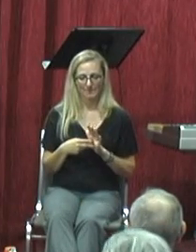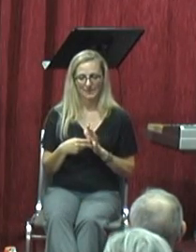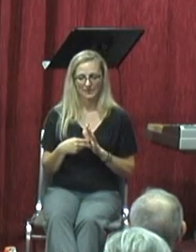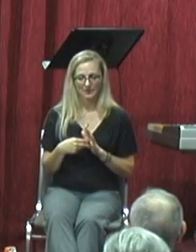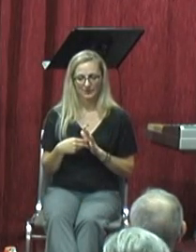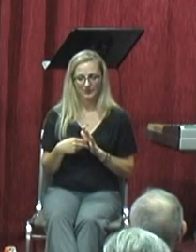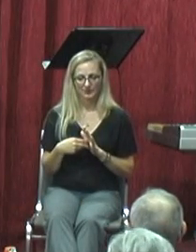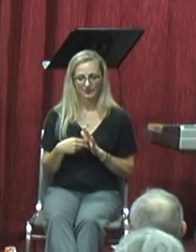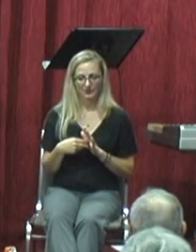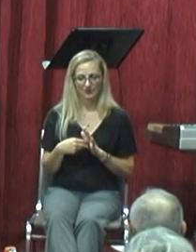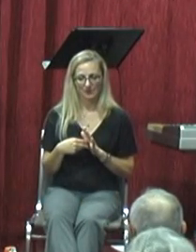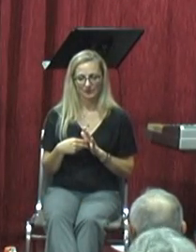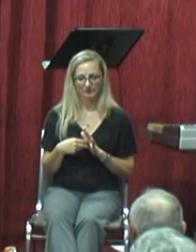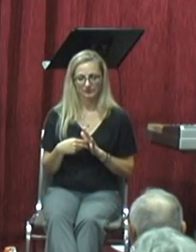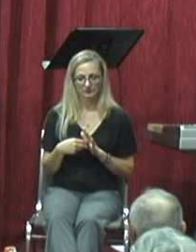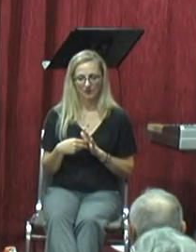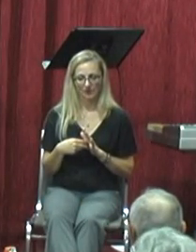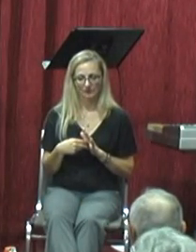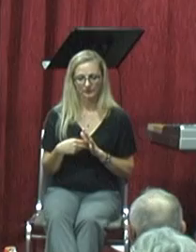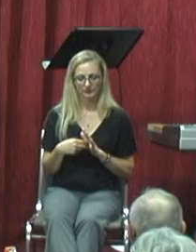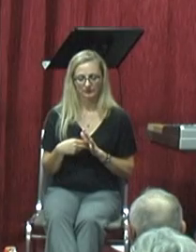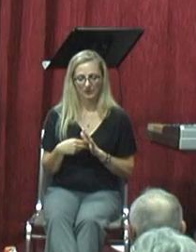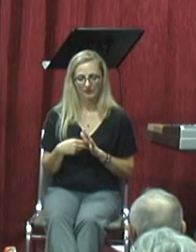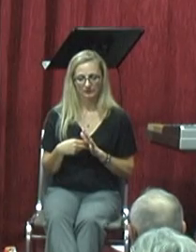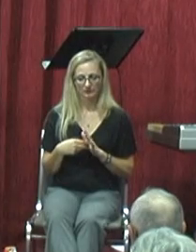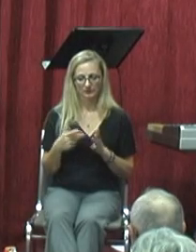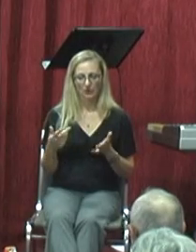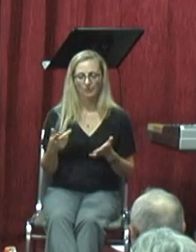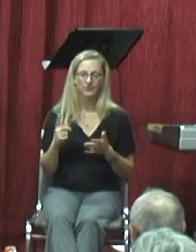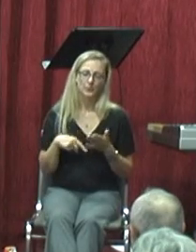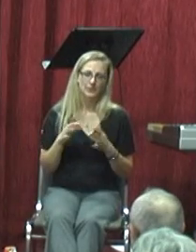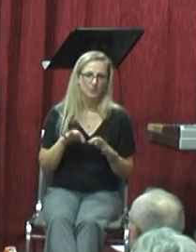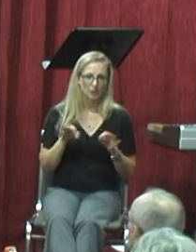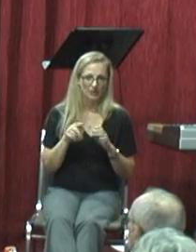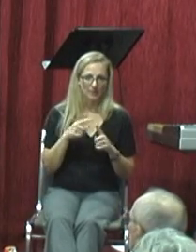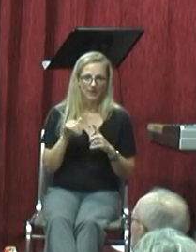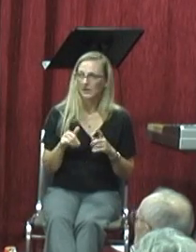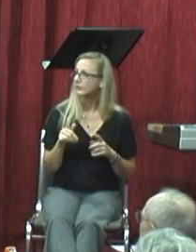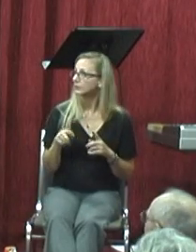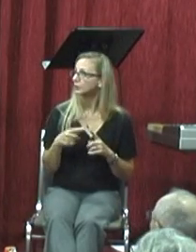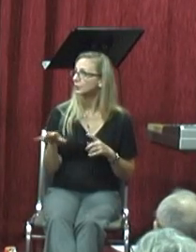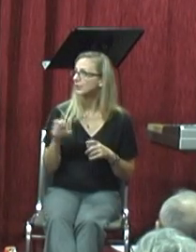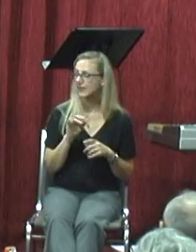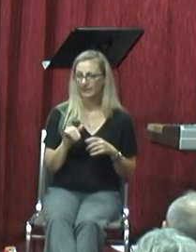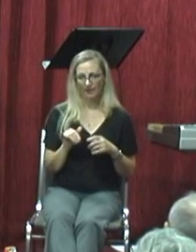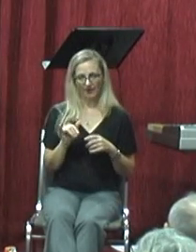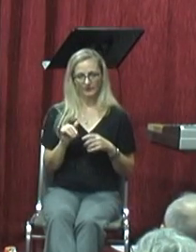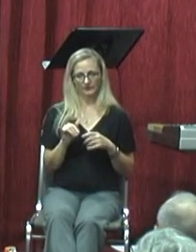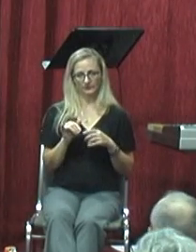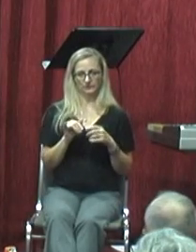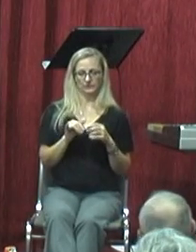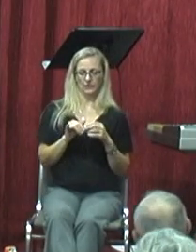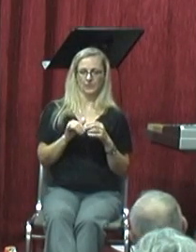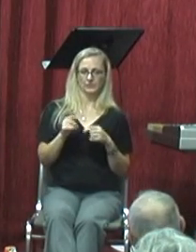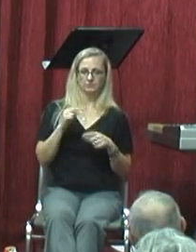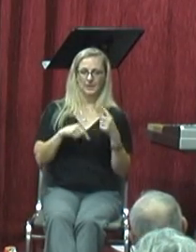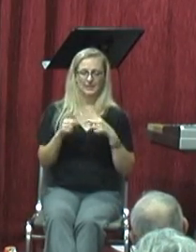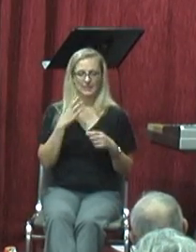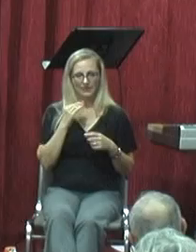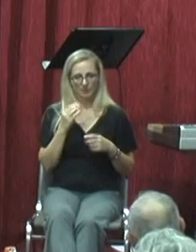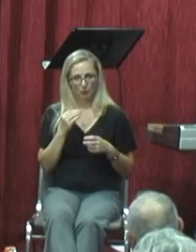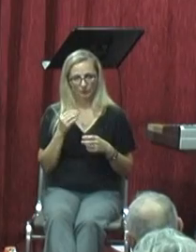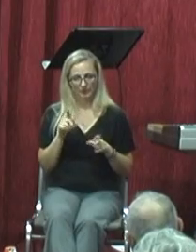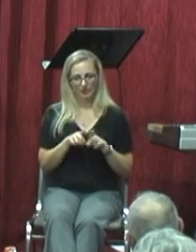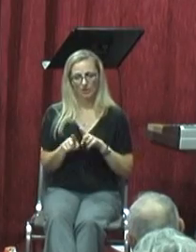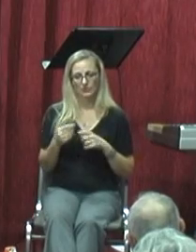and that we like to use. But again, what's important about that is when you take that back into the Hebrew,